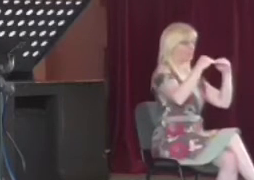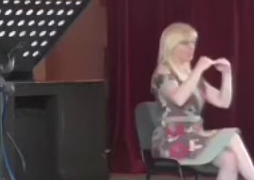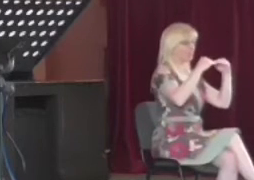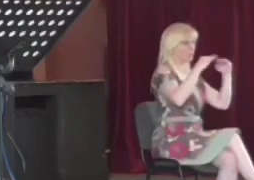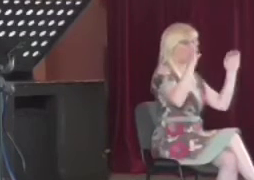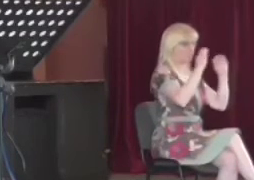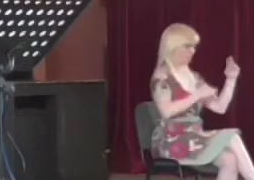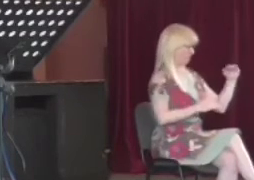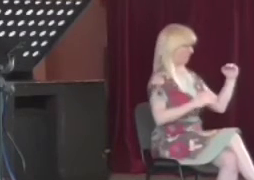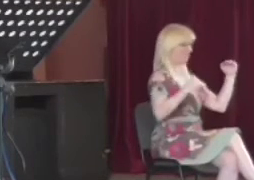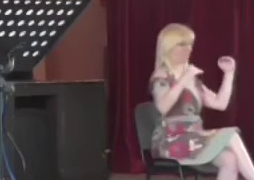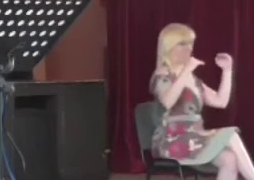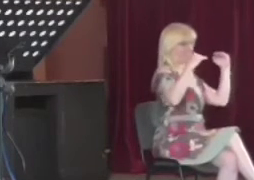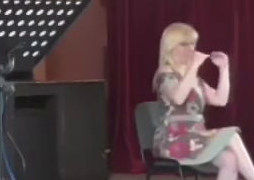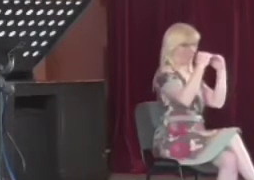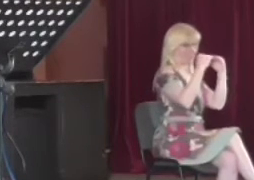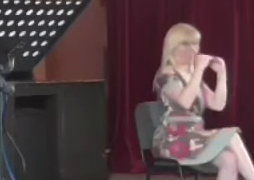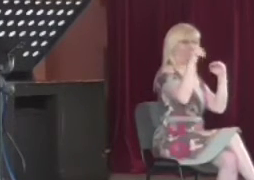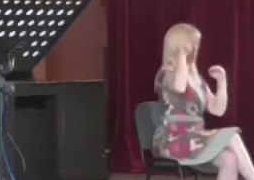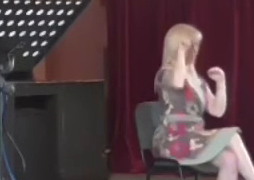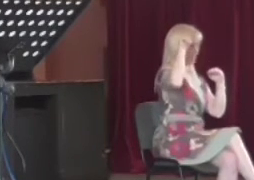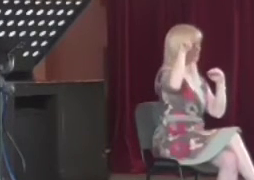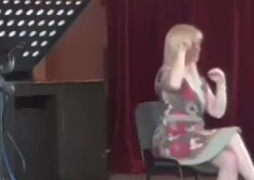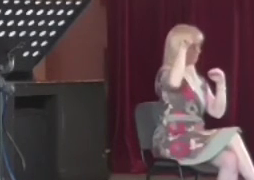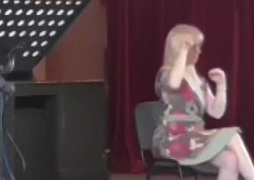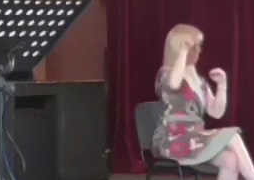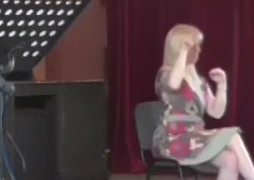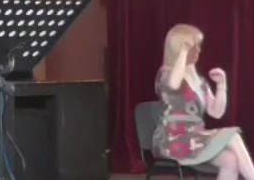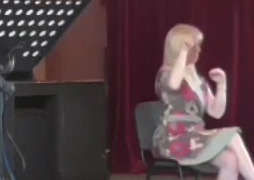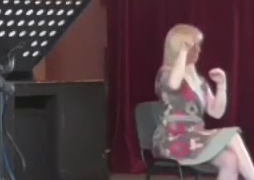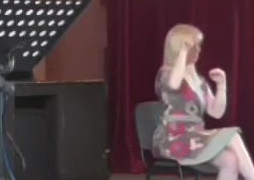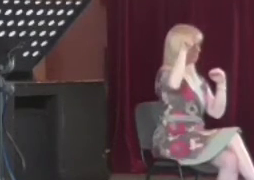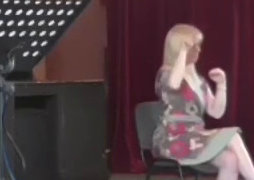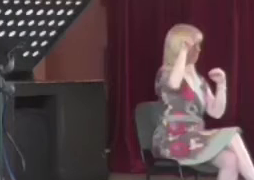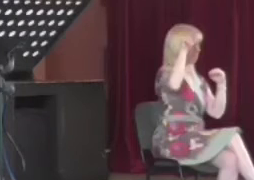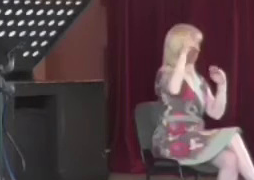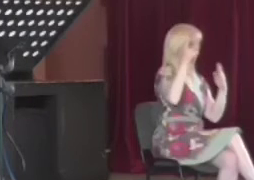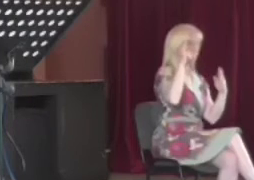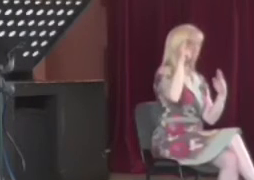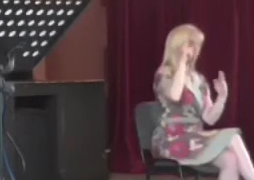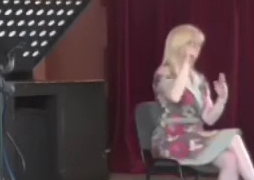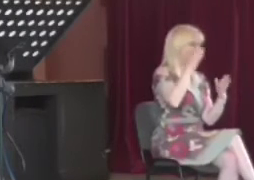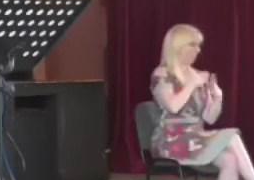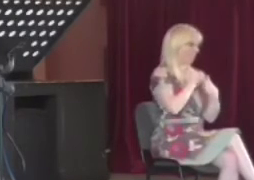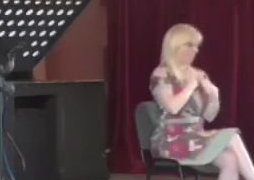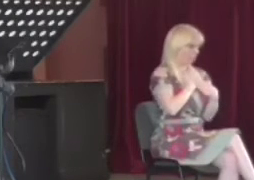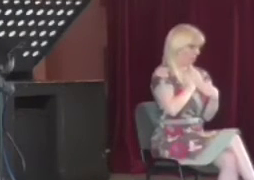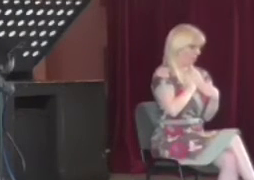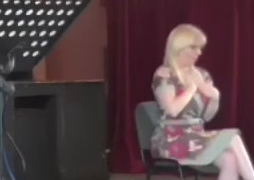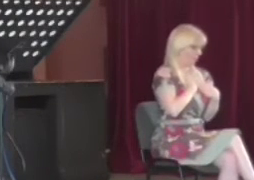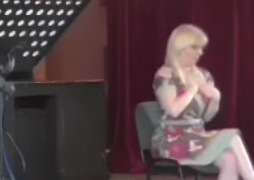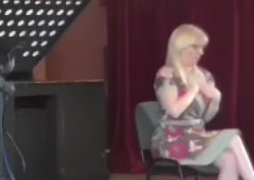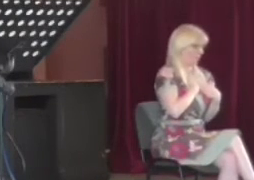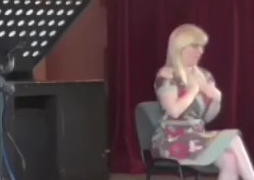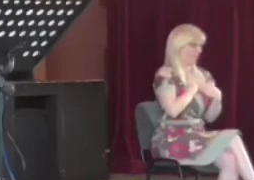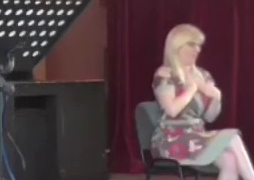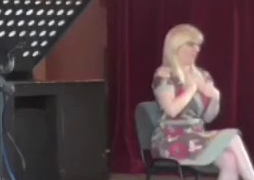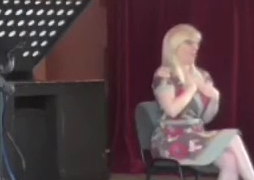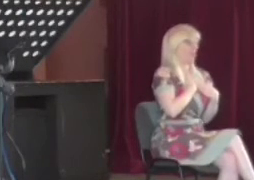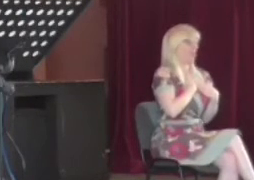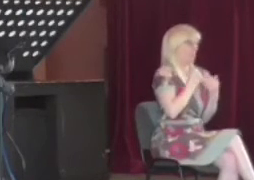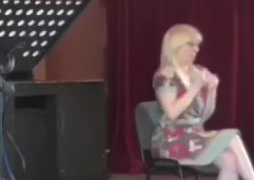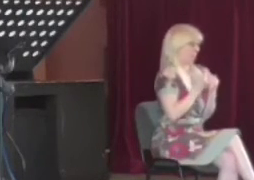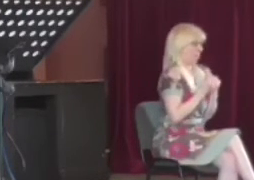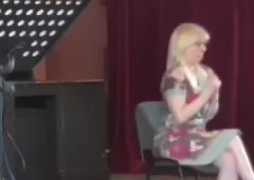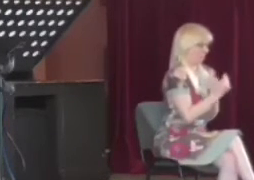And so you don't need a master plan. You need the Holy Spirit. And he will guide you into all things.